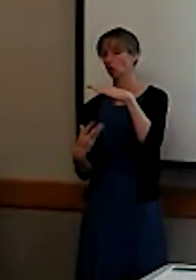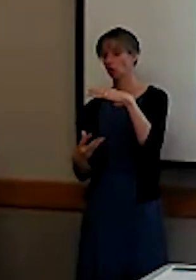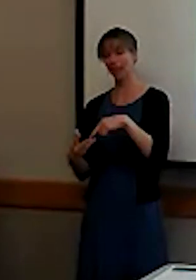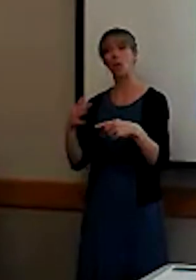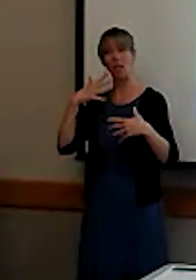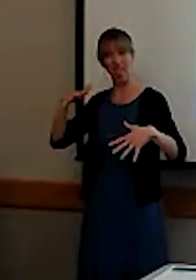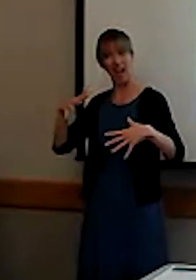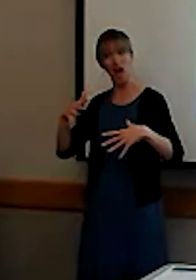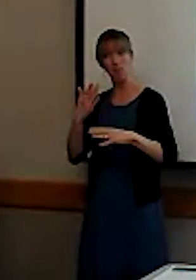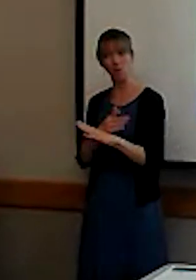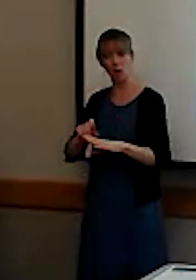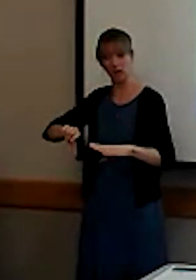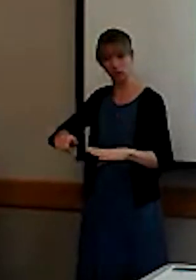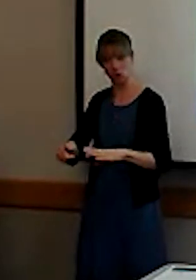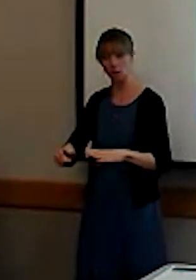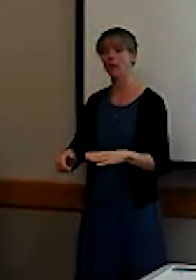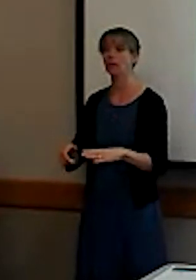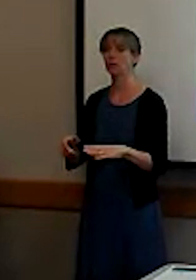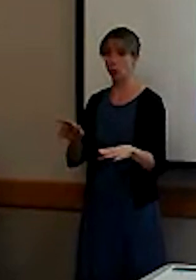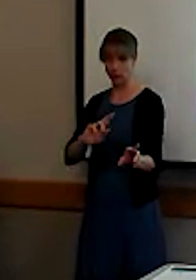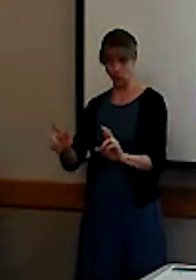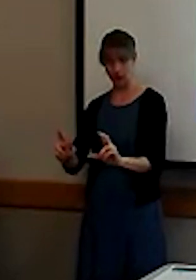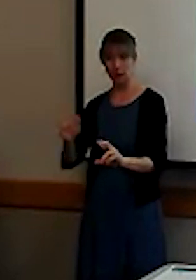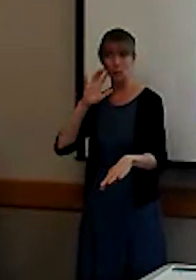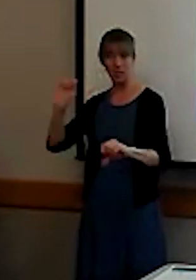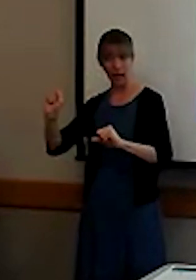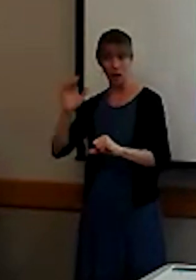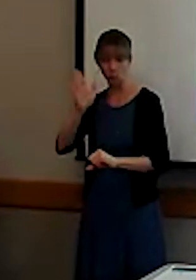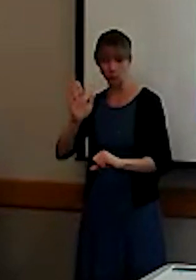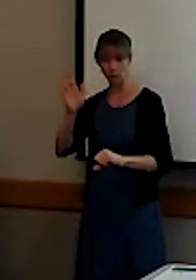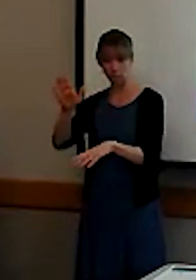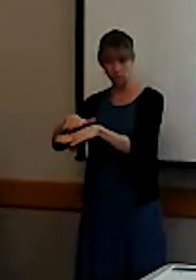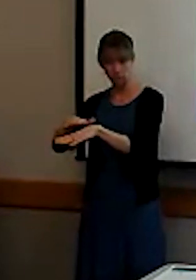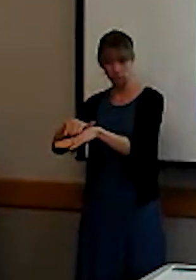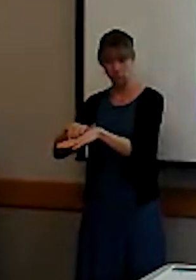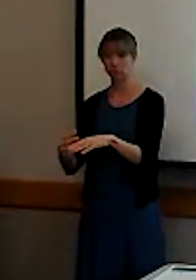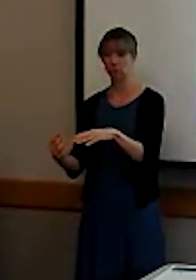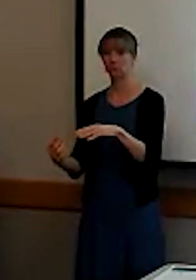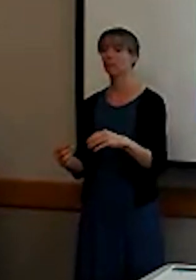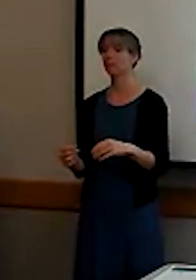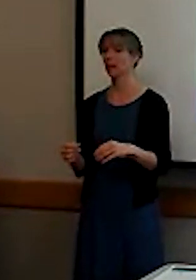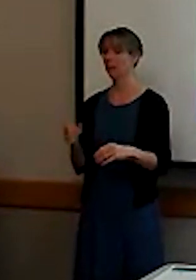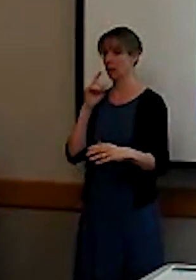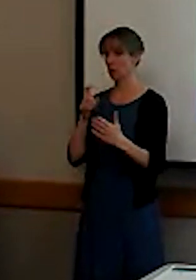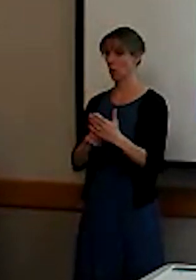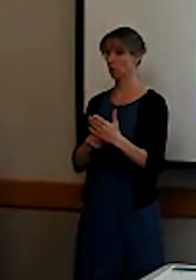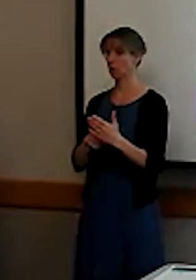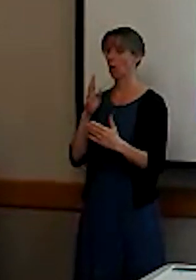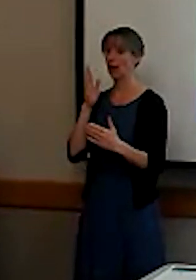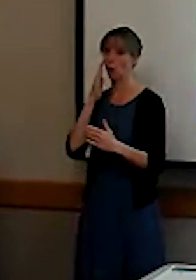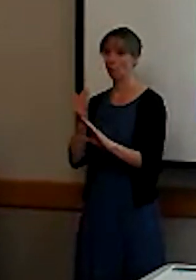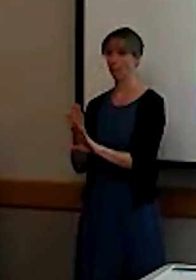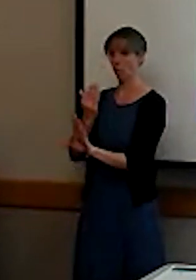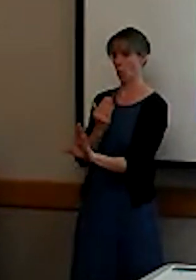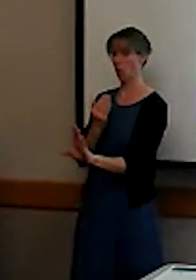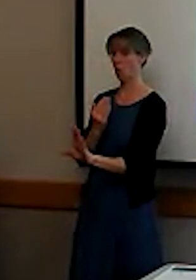loud noise before turning it on, so get ready. And then if I notice, or sometimes I know beforehand